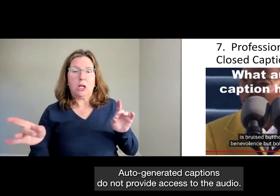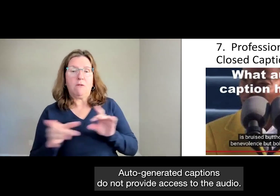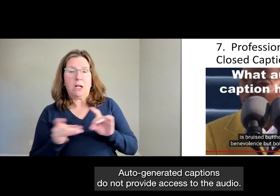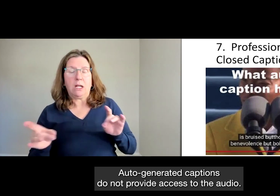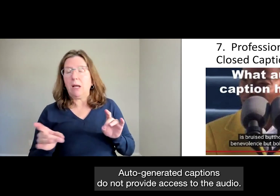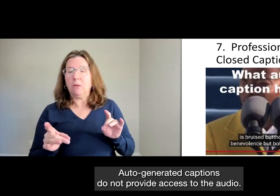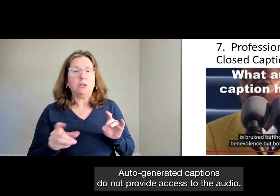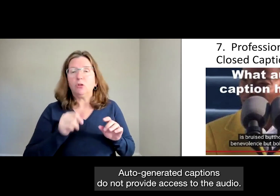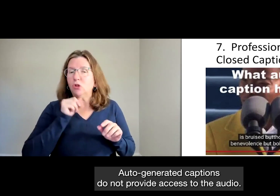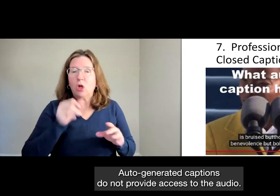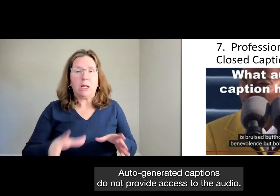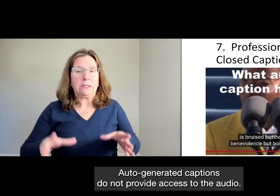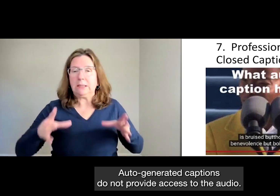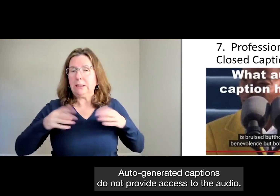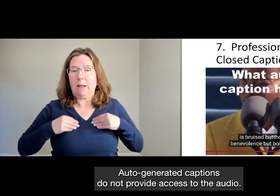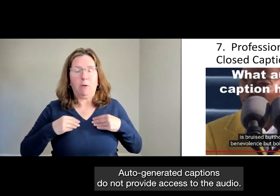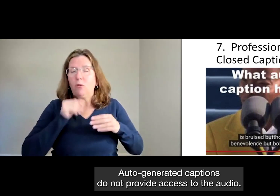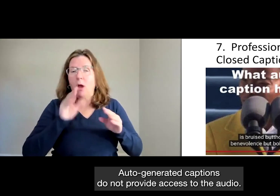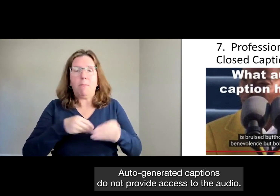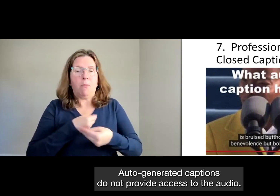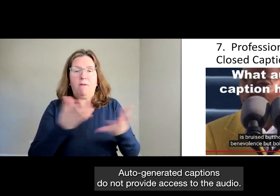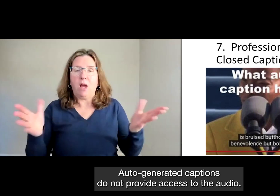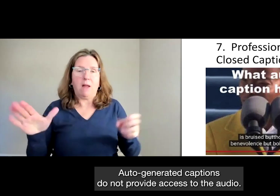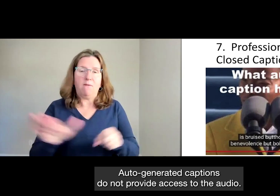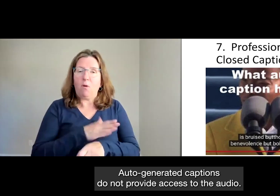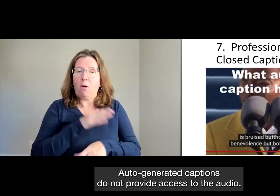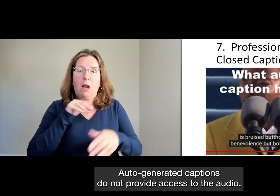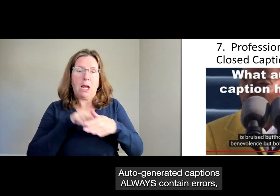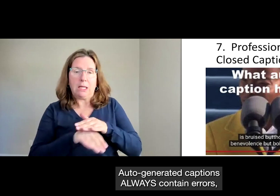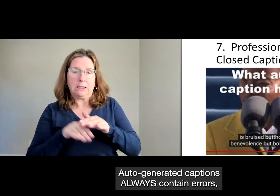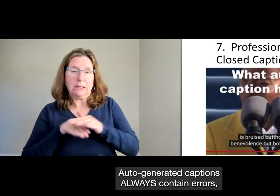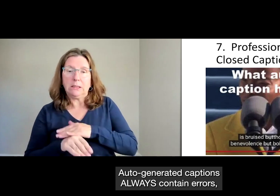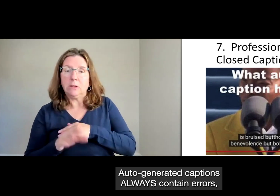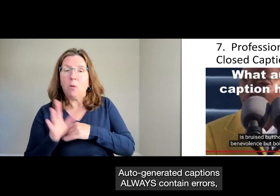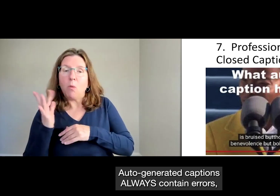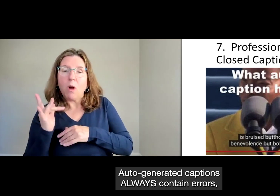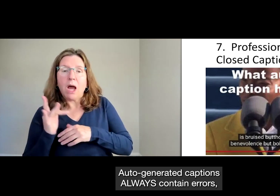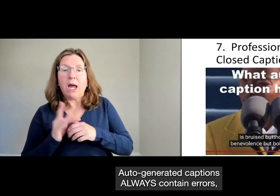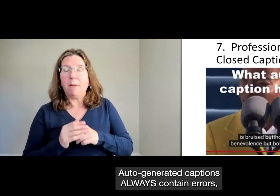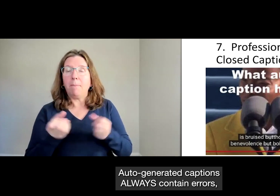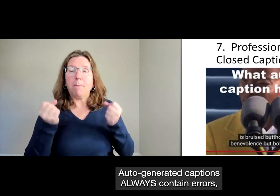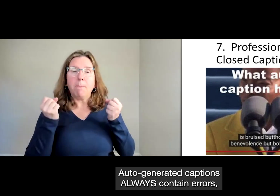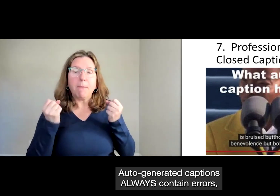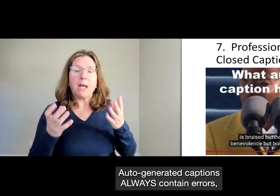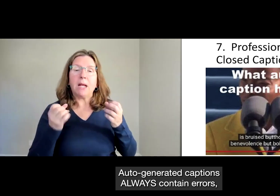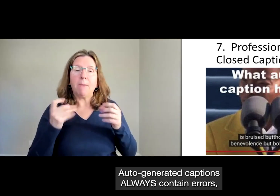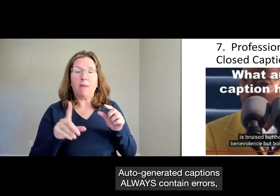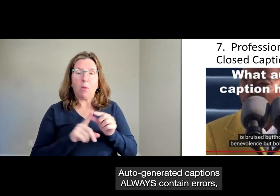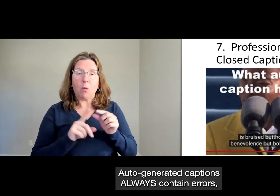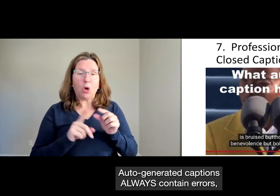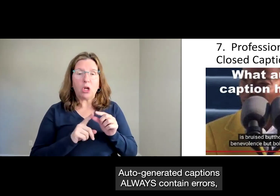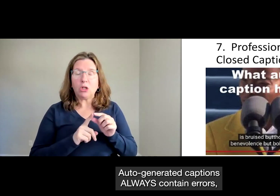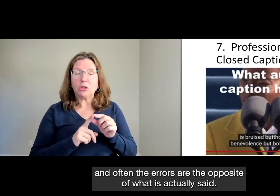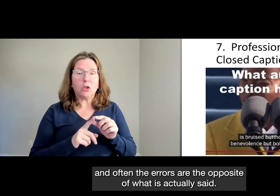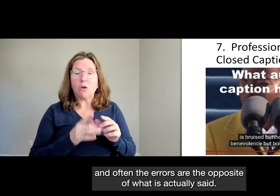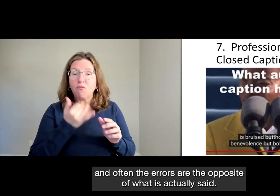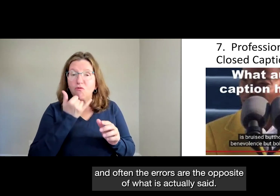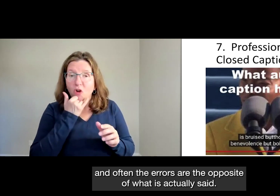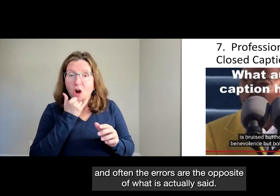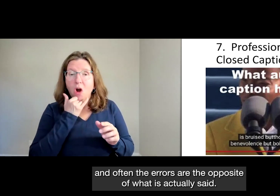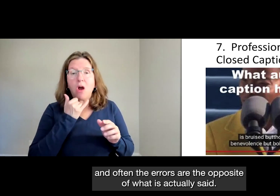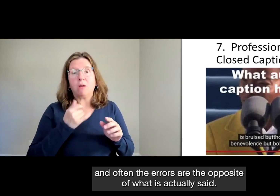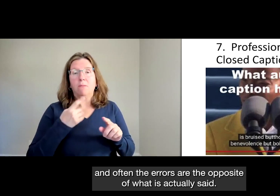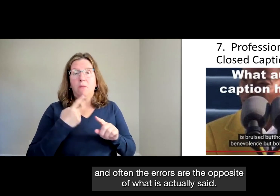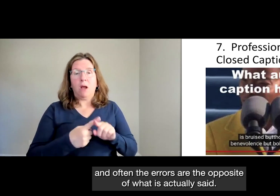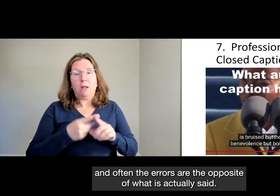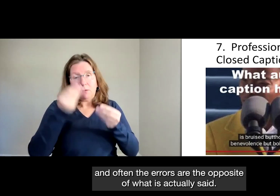corrected. Auto-generated captions do not provide access to the audio. Auto-generated captions always contain errors, and often